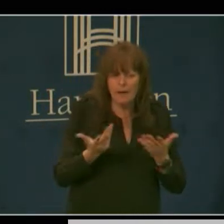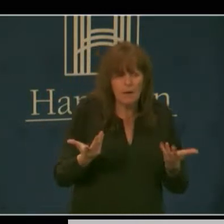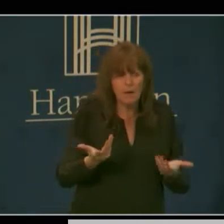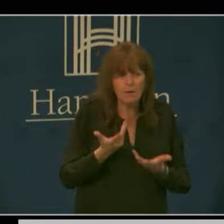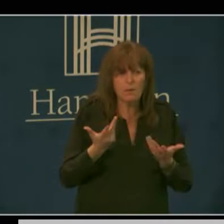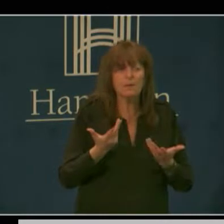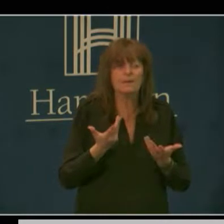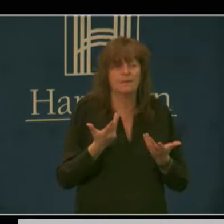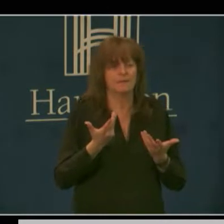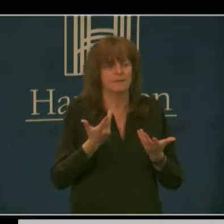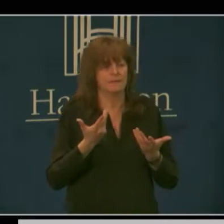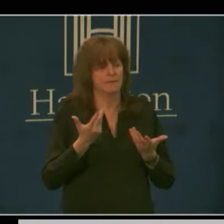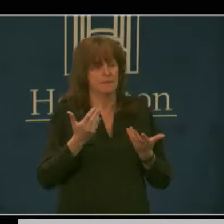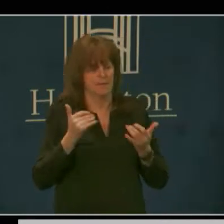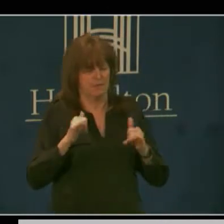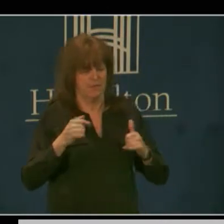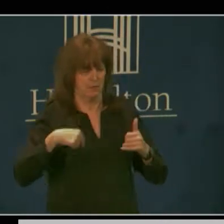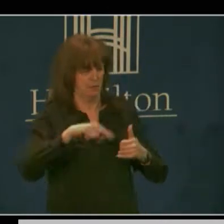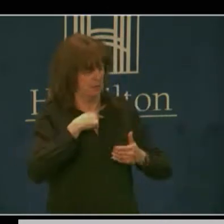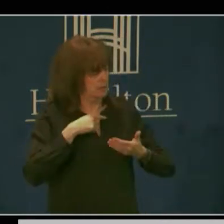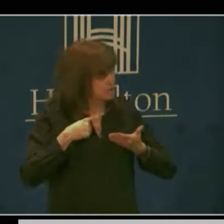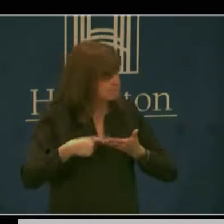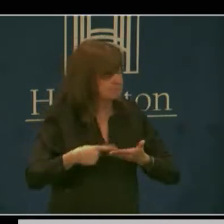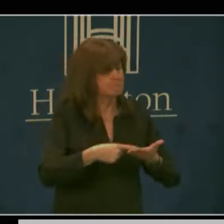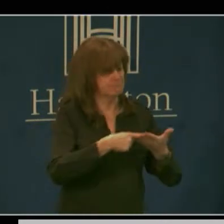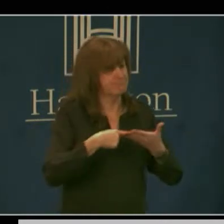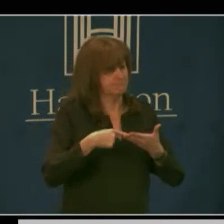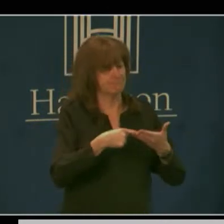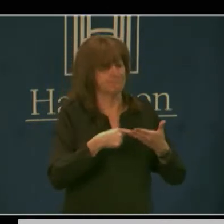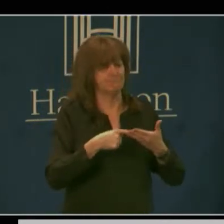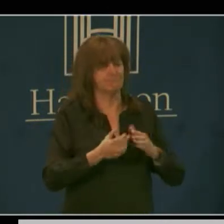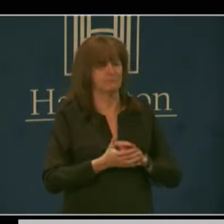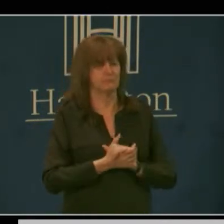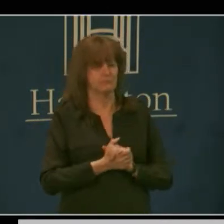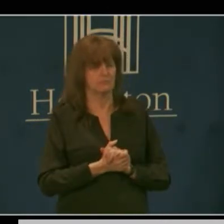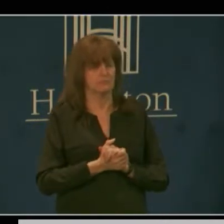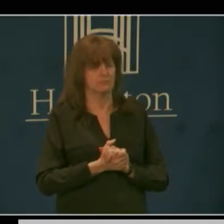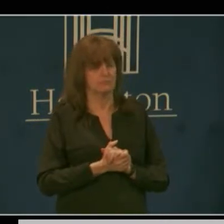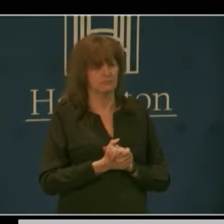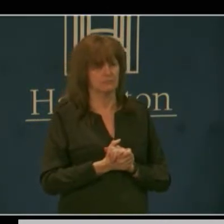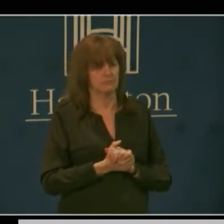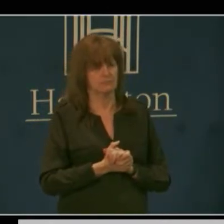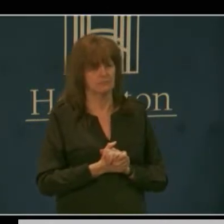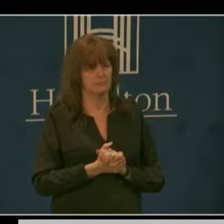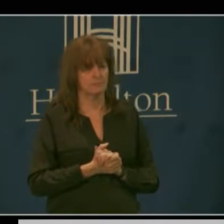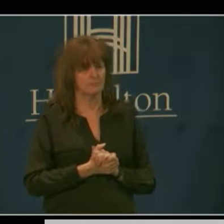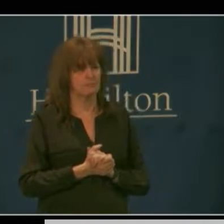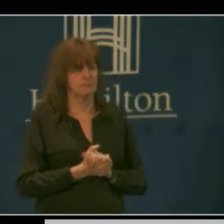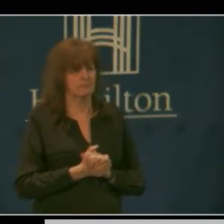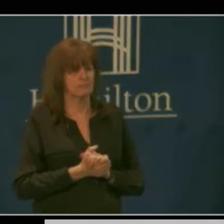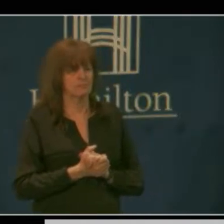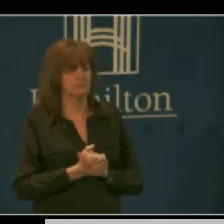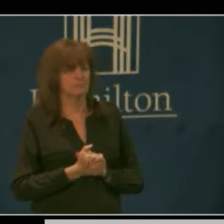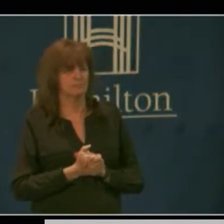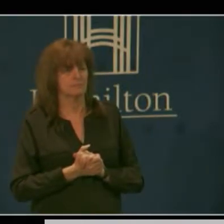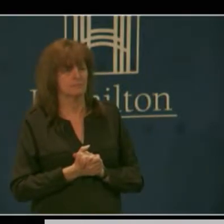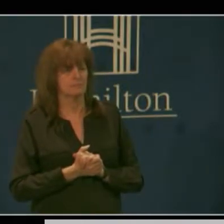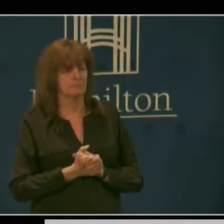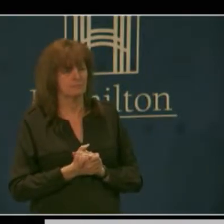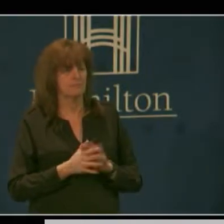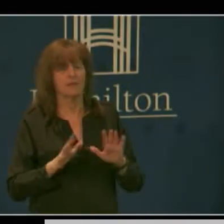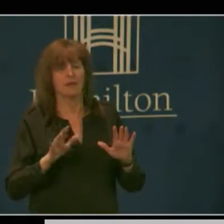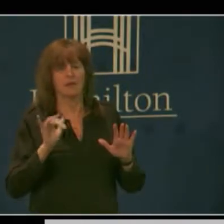actually allows them to raise the kind of funds that or keep them whole into the future? And again, that's a more down the road work